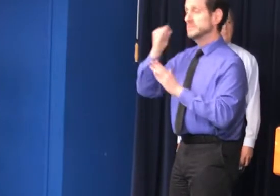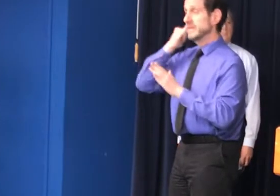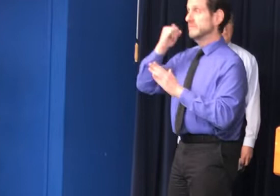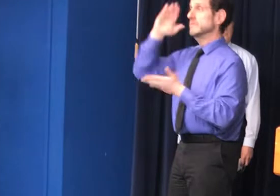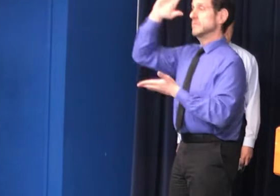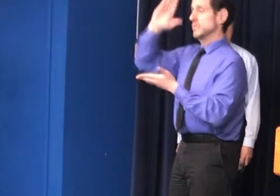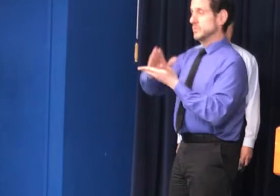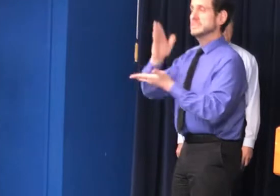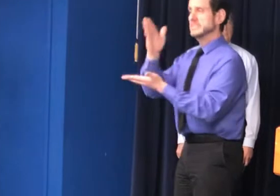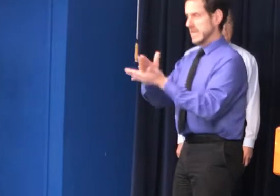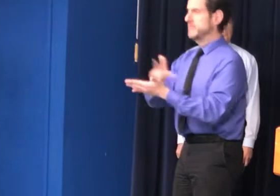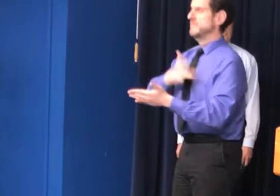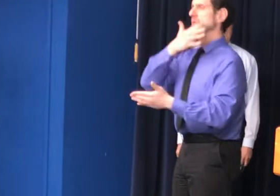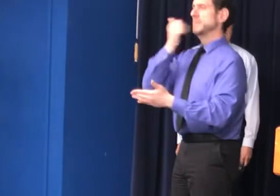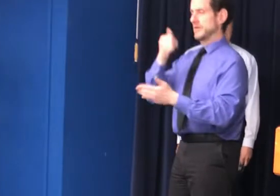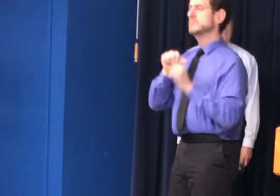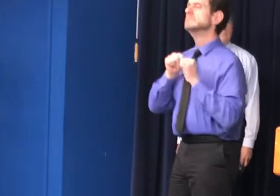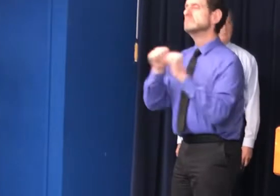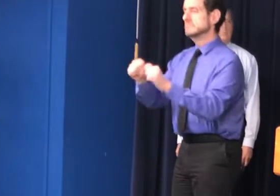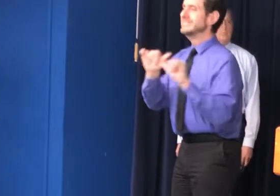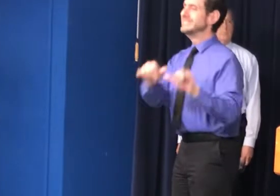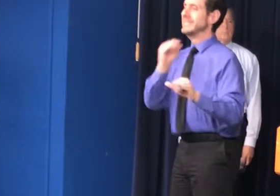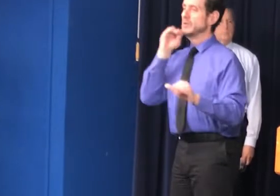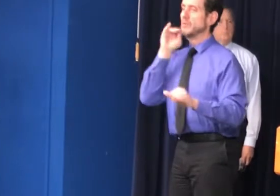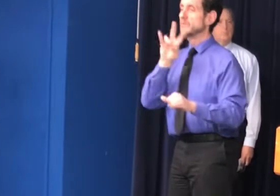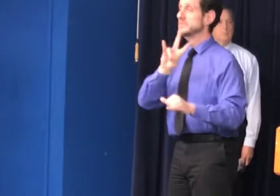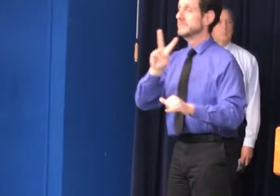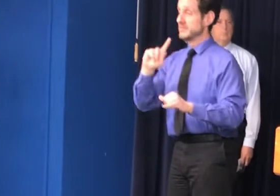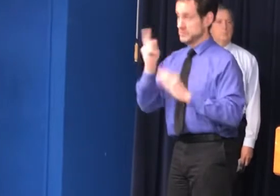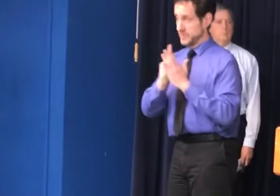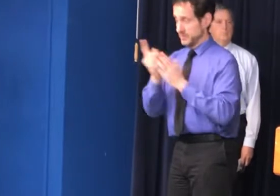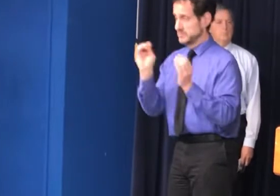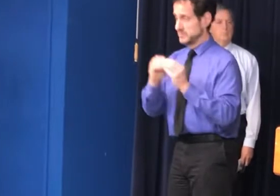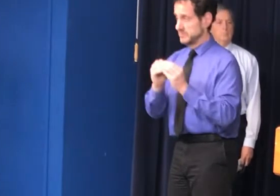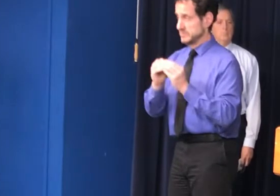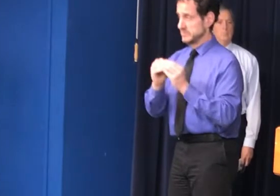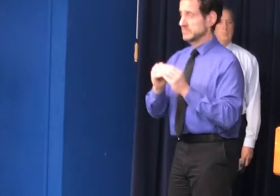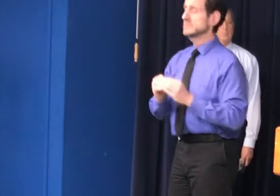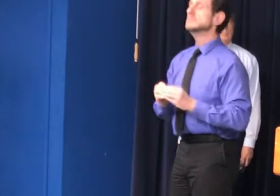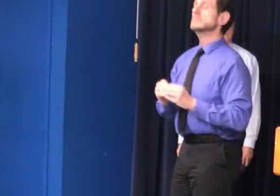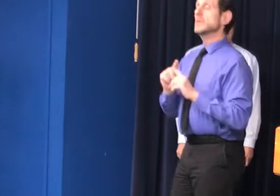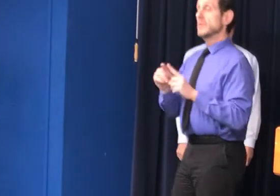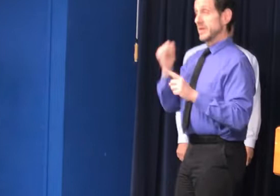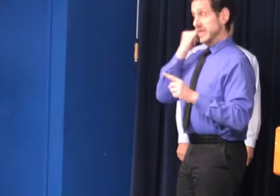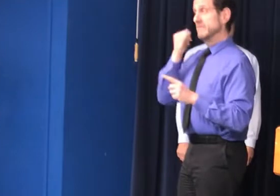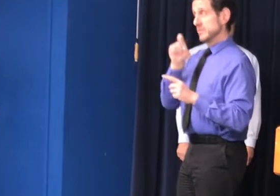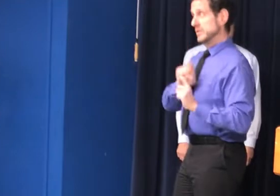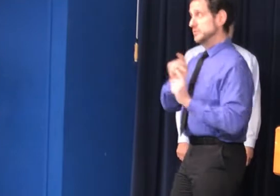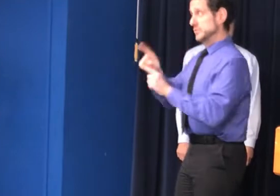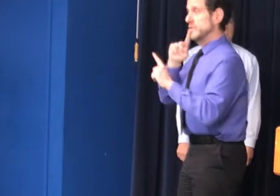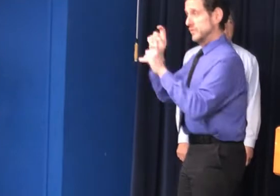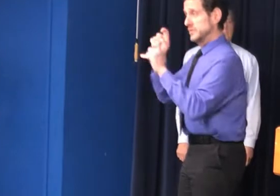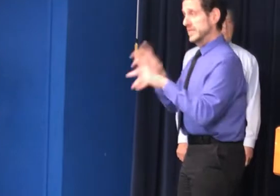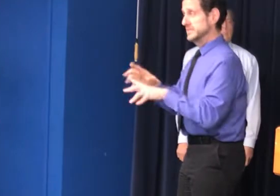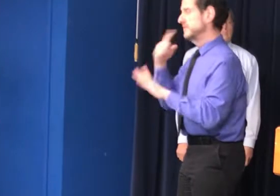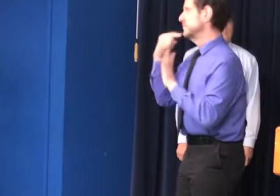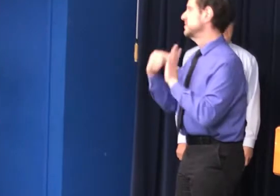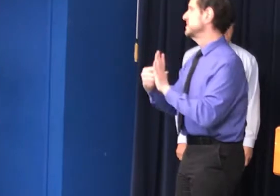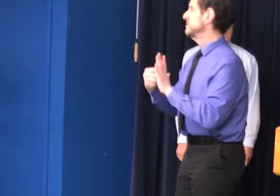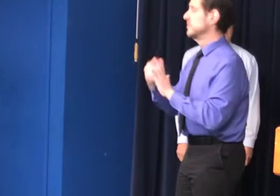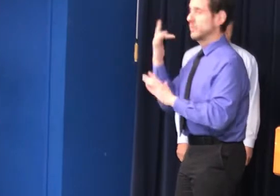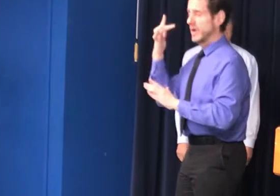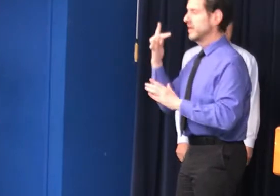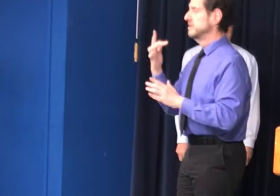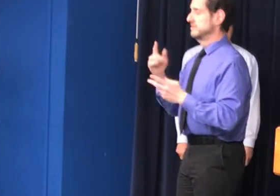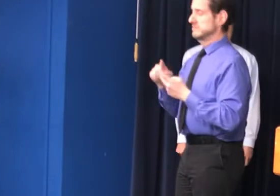is longer. But other considerations that may guide you to actually get testing are issues such as